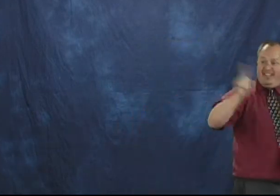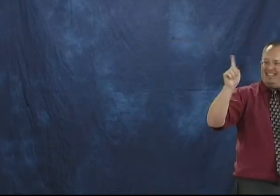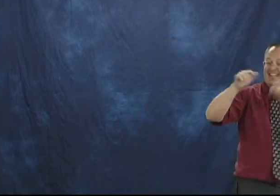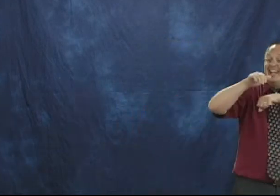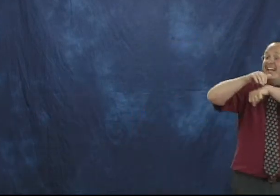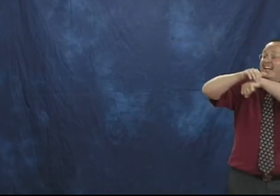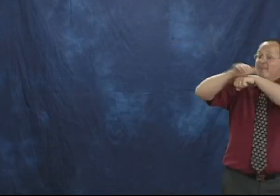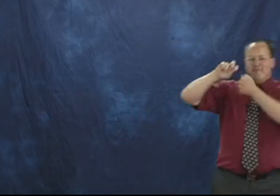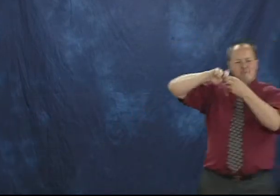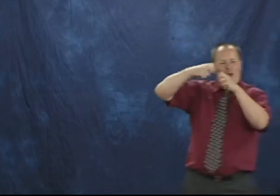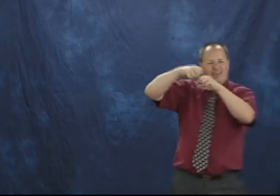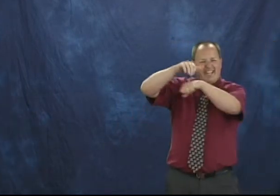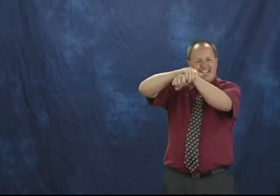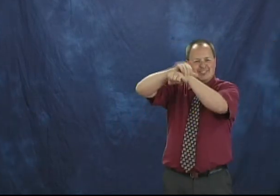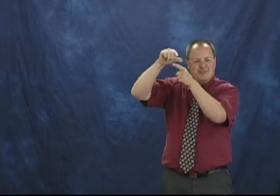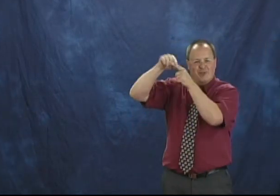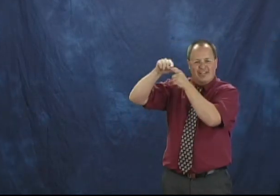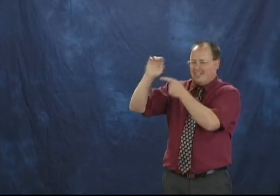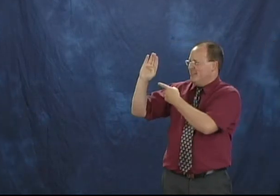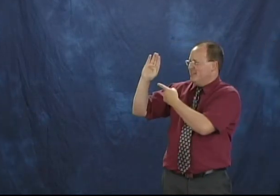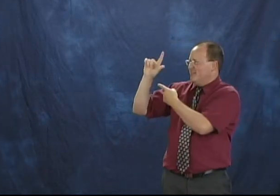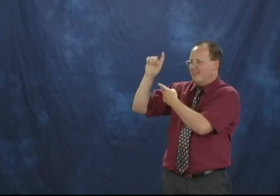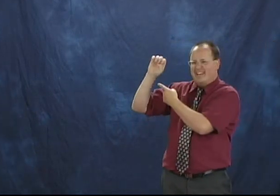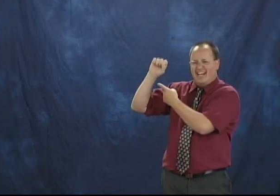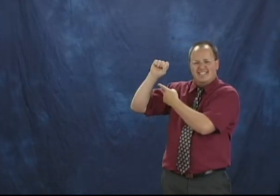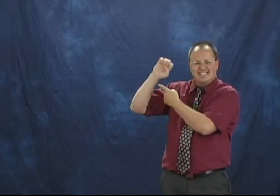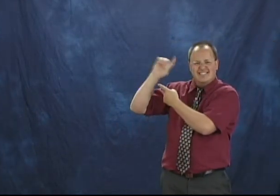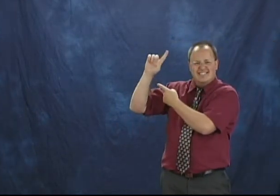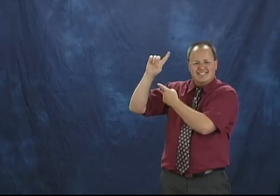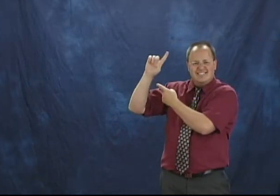declares those who are poor in spirit to be in a blessed state.